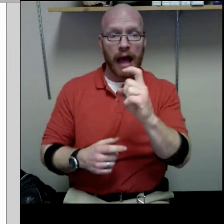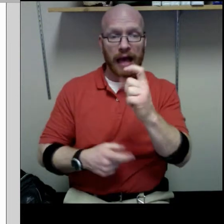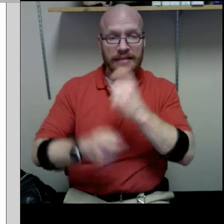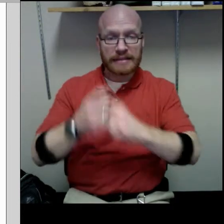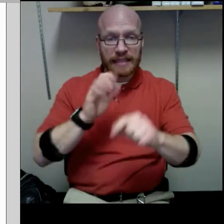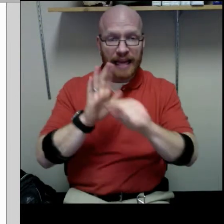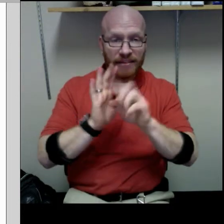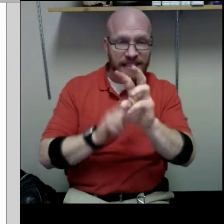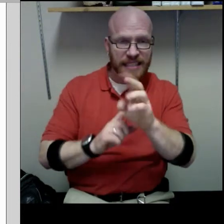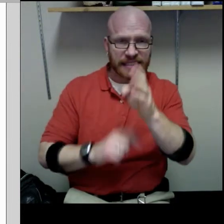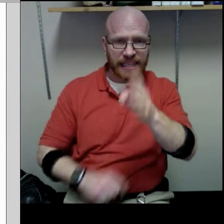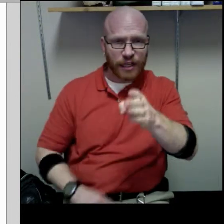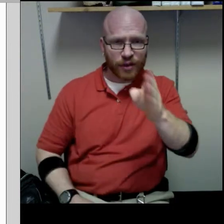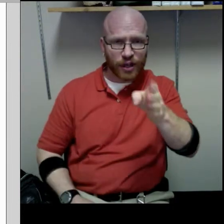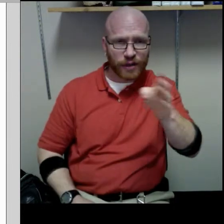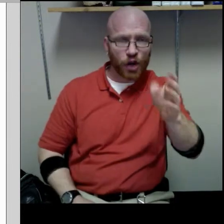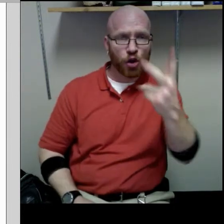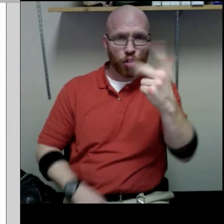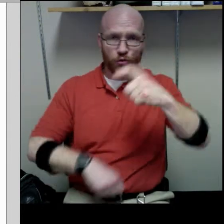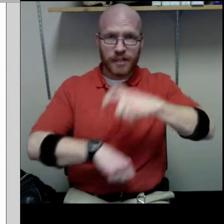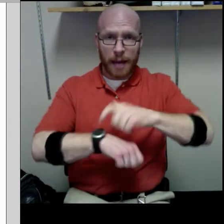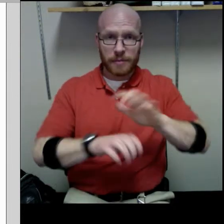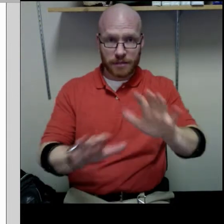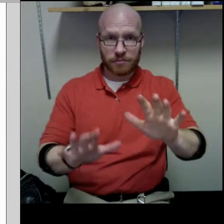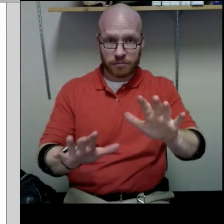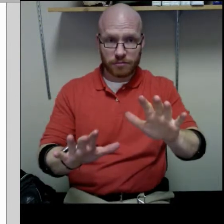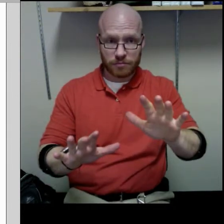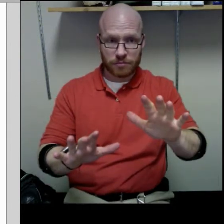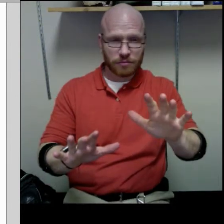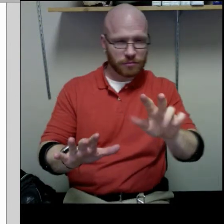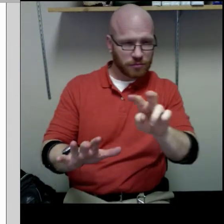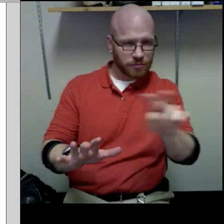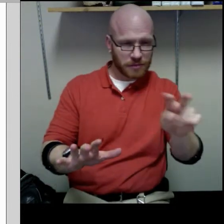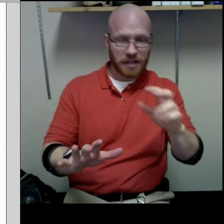So x, negative 6, here, there, there, three times.